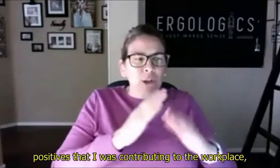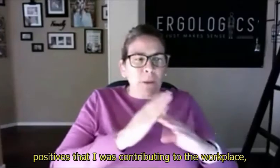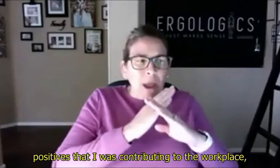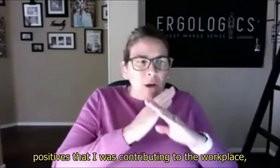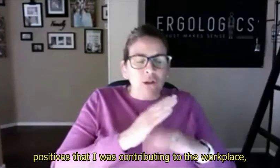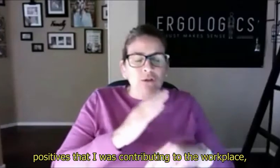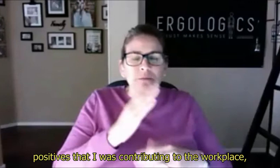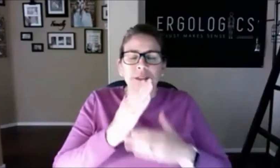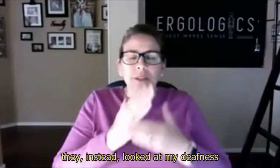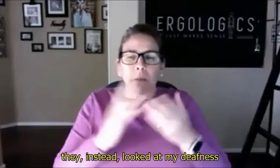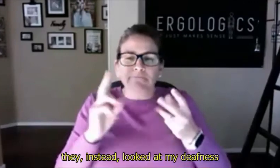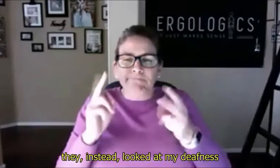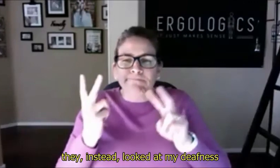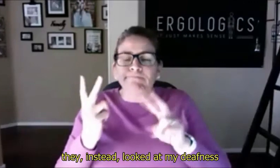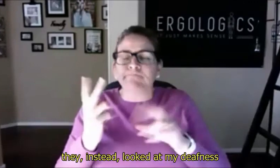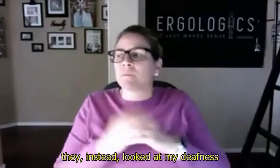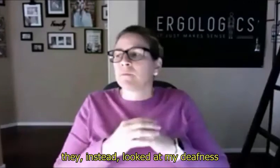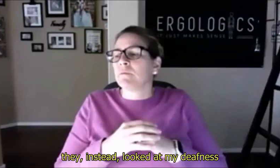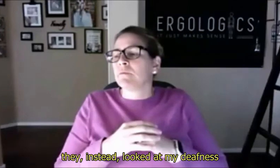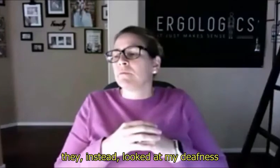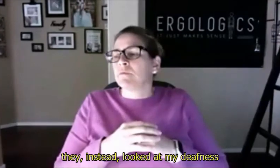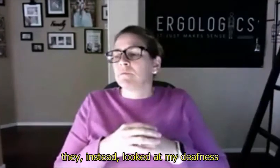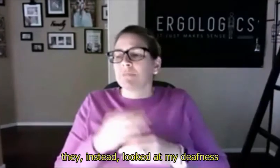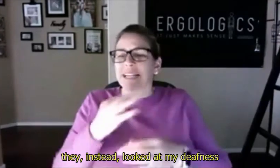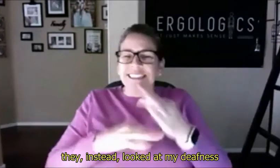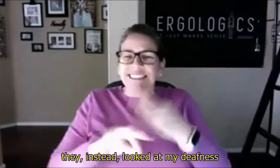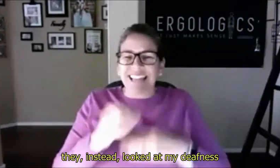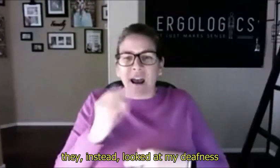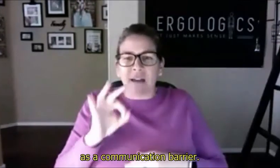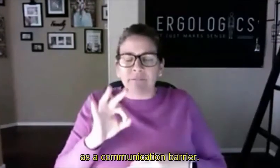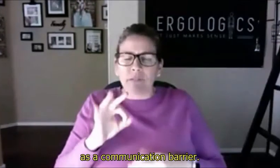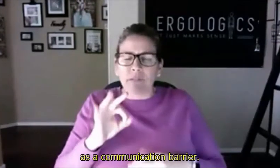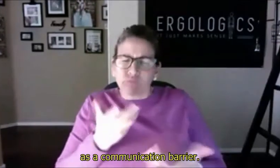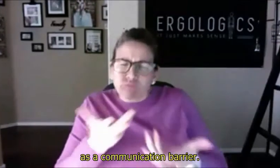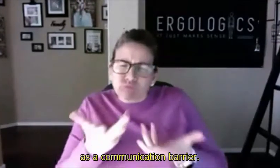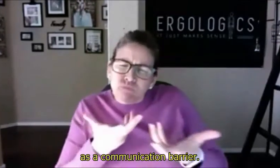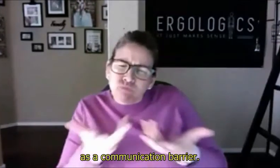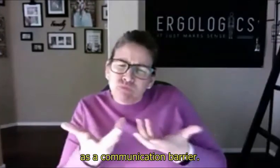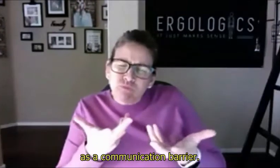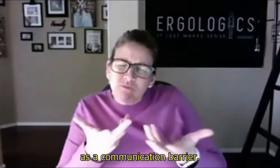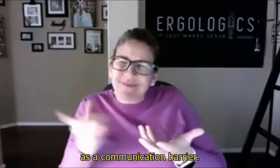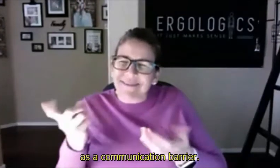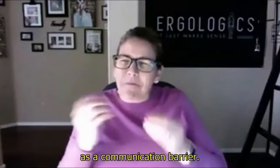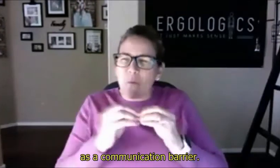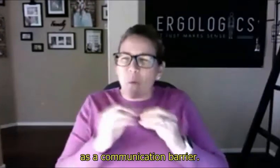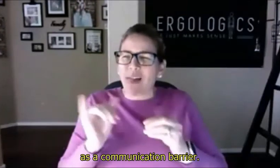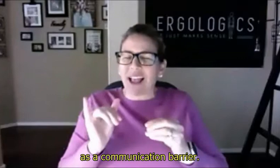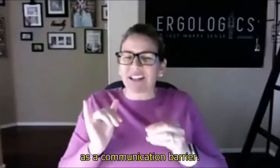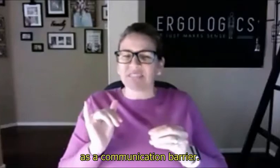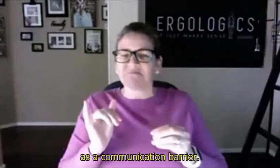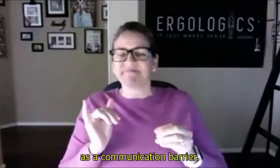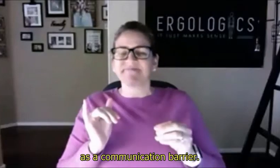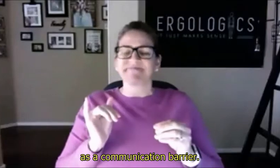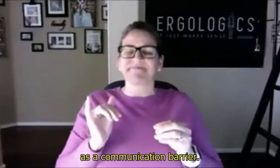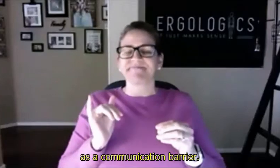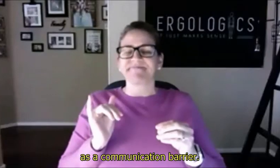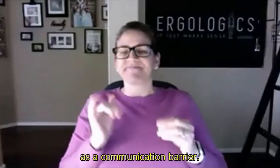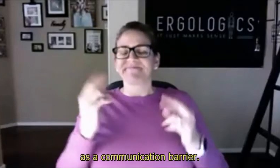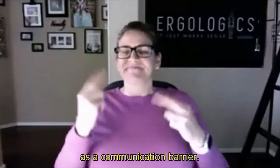that I was contributing to the workplace, they instead looked at my deafness as a communication barrier.